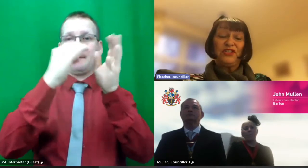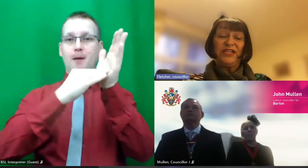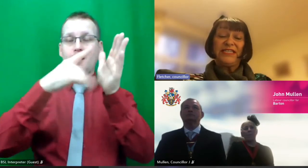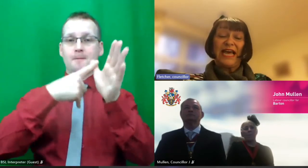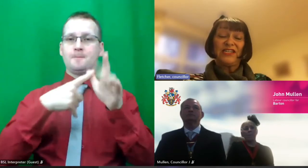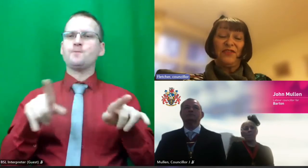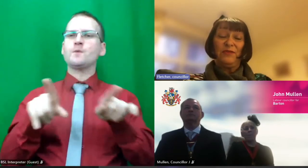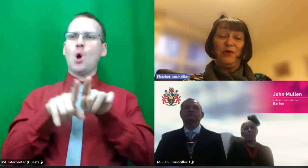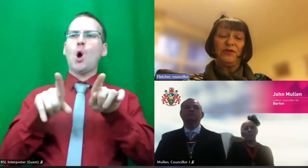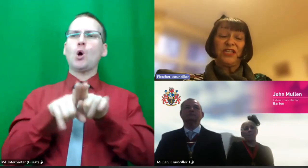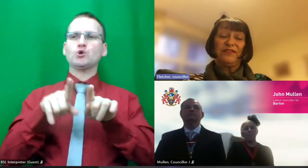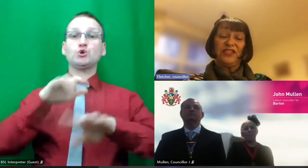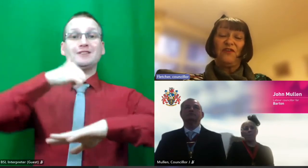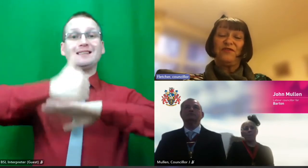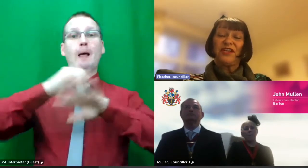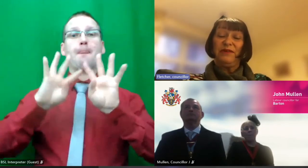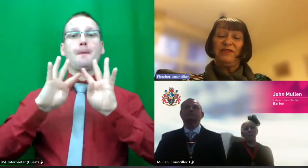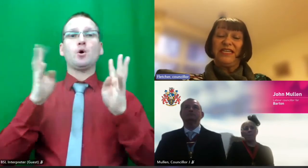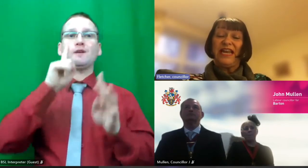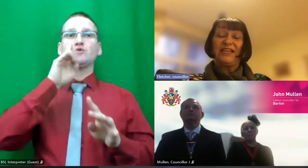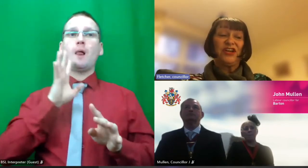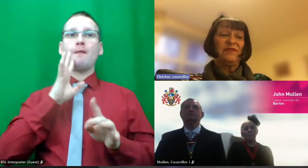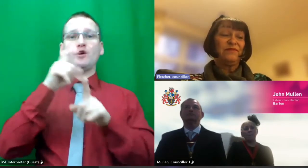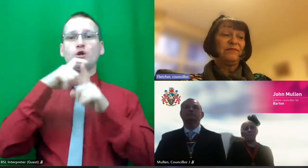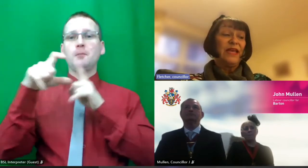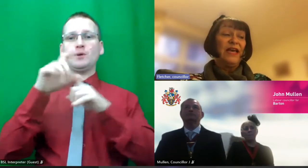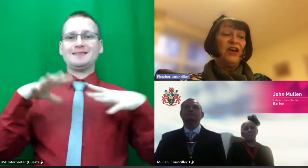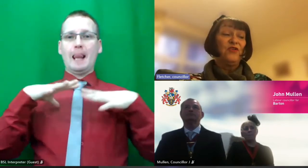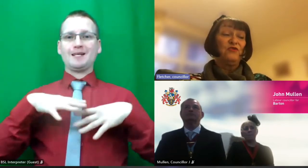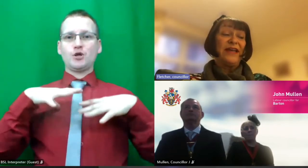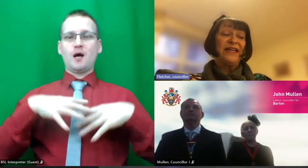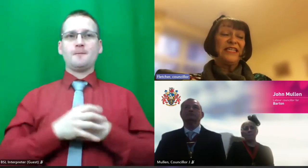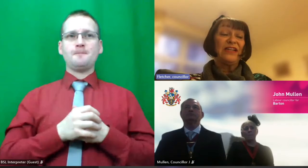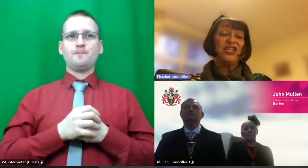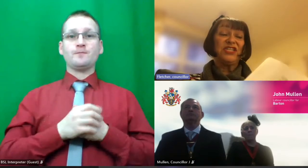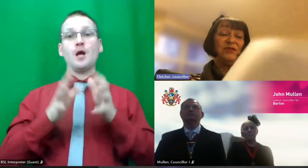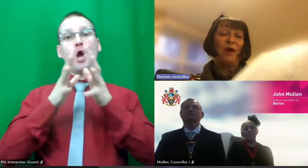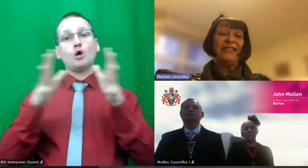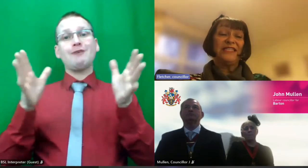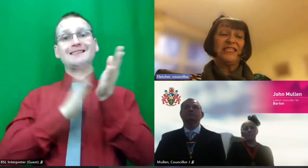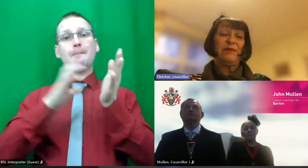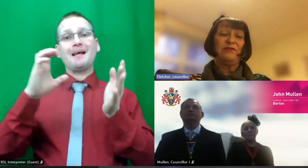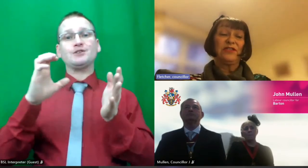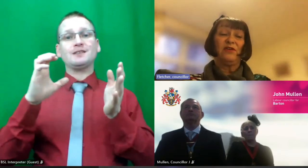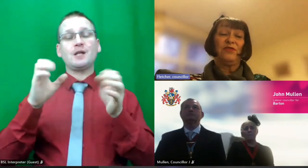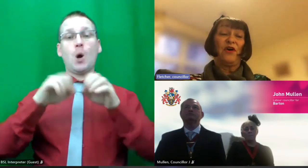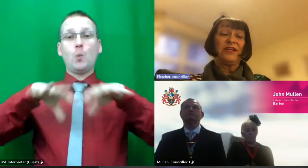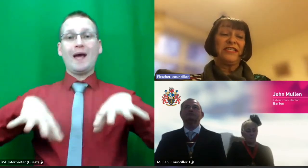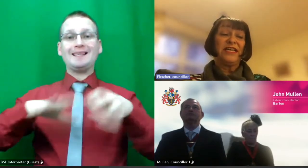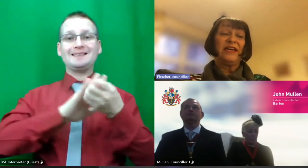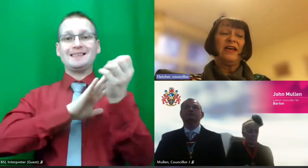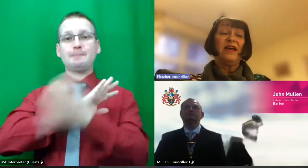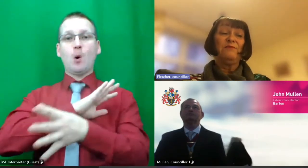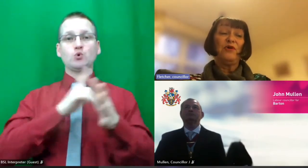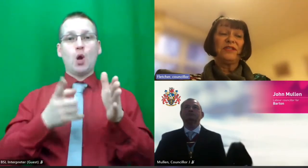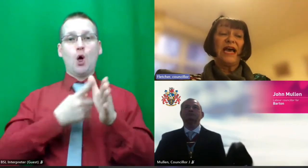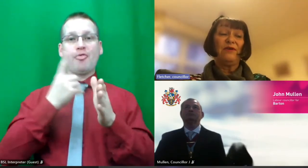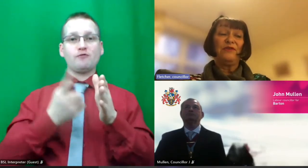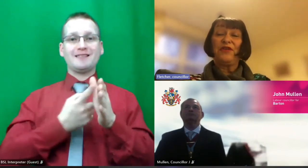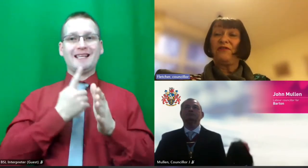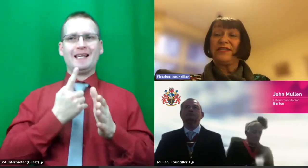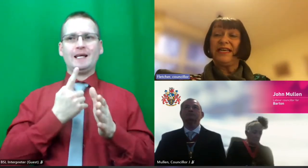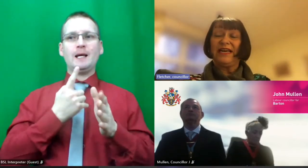Furthermore, she has sat on the boards of Salford Community Leisure, Greater Manchester Waste Disposal Authority,